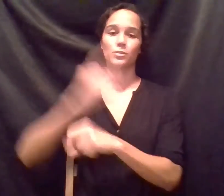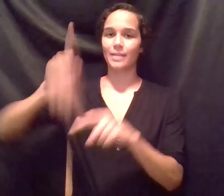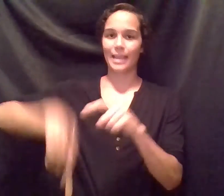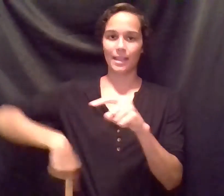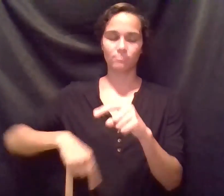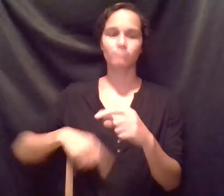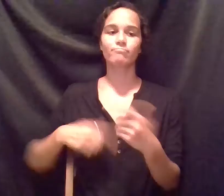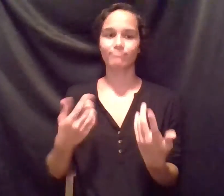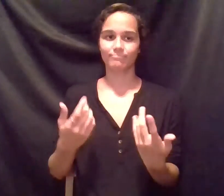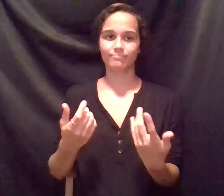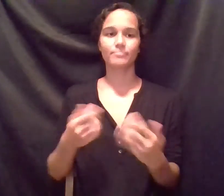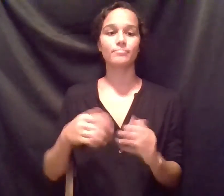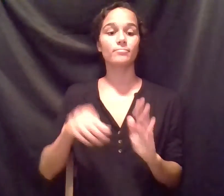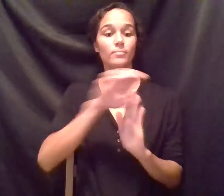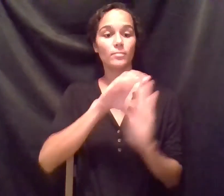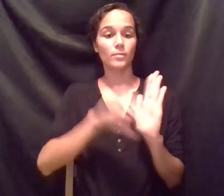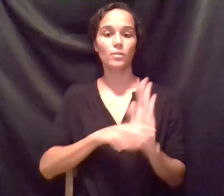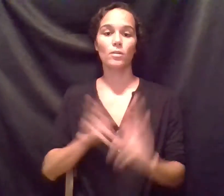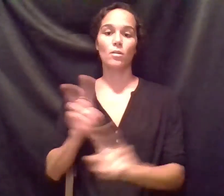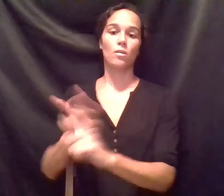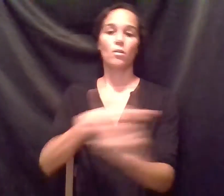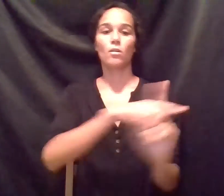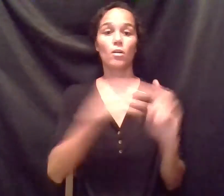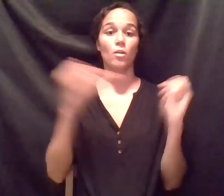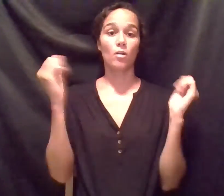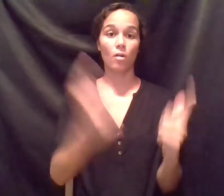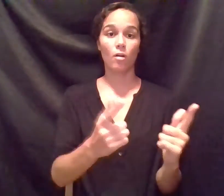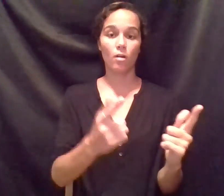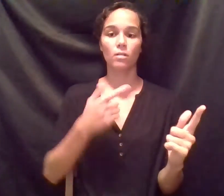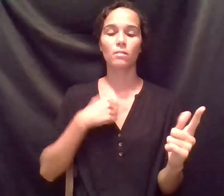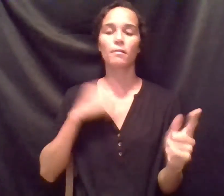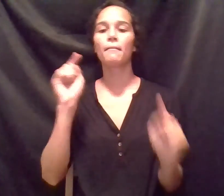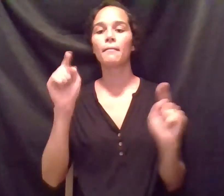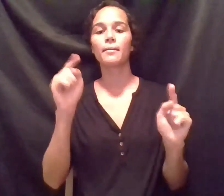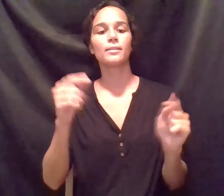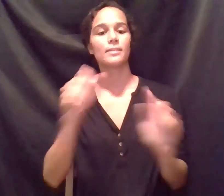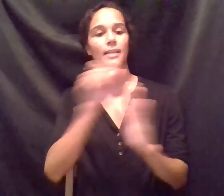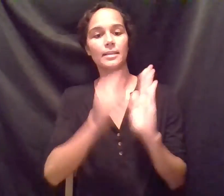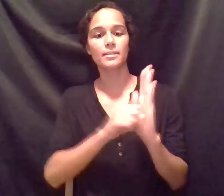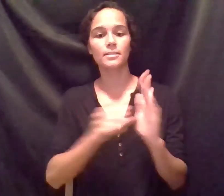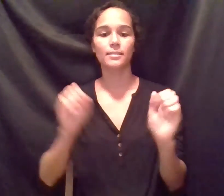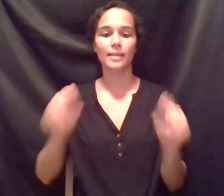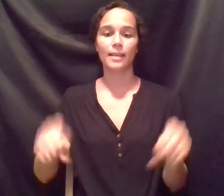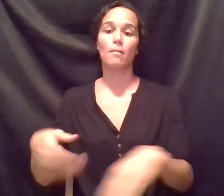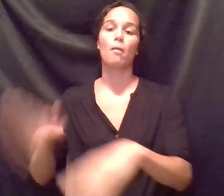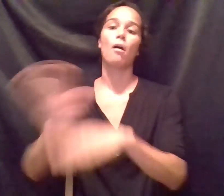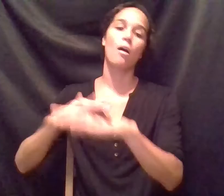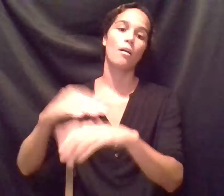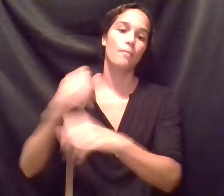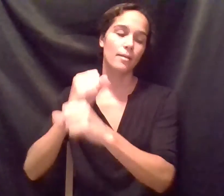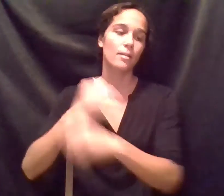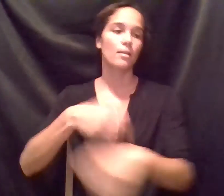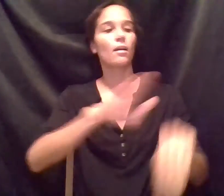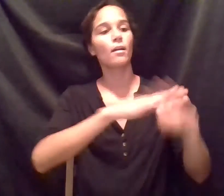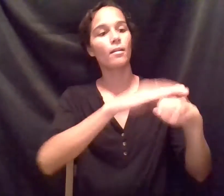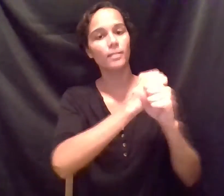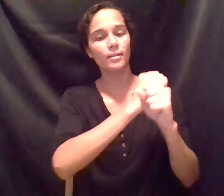some more protections. It's a beautiful thing when our Nevada Constitution and our statutes protect us more against